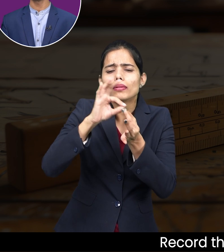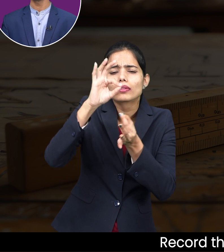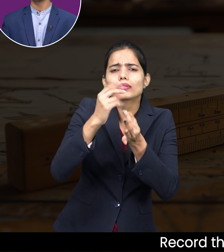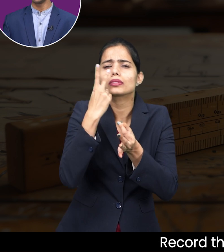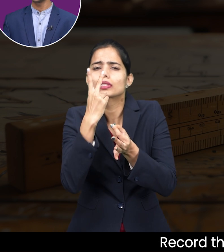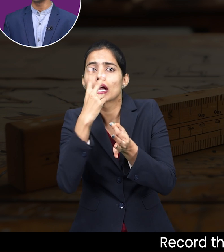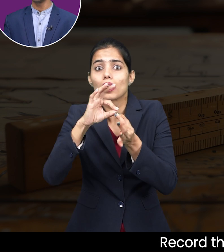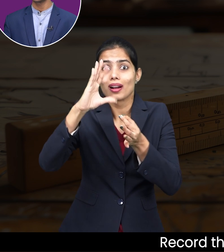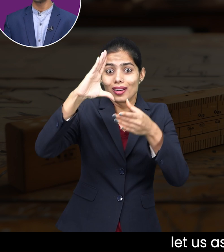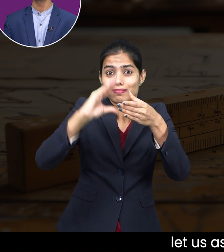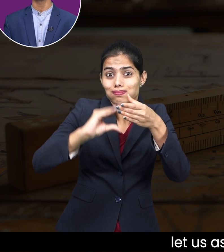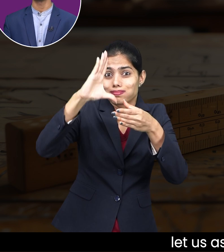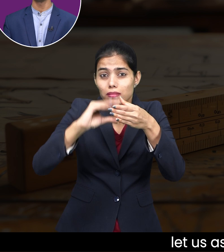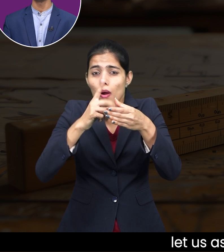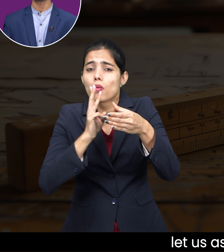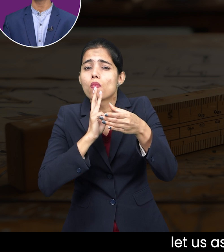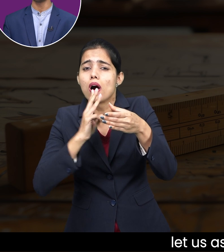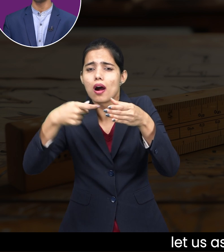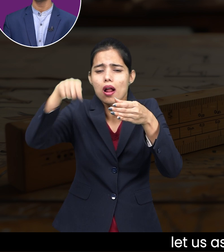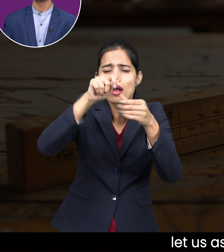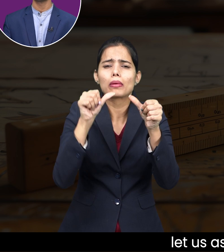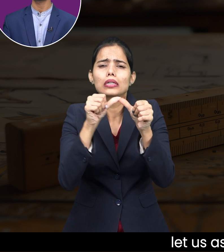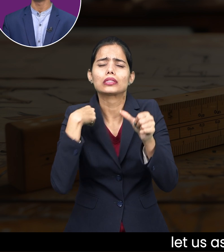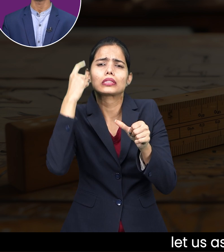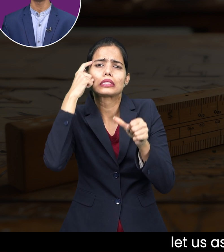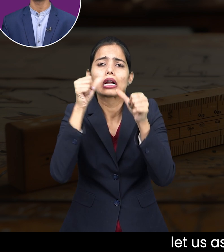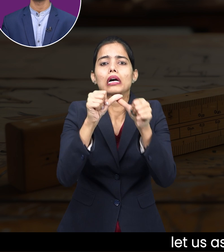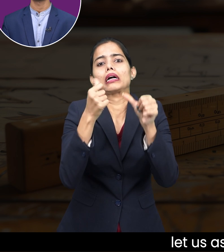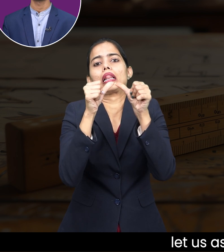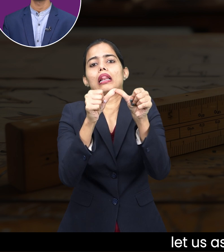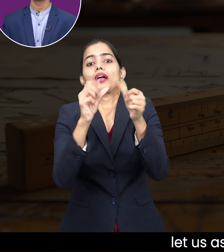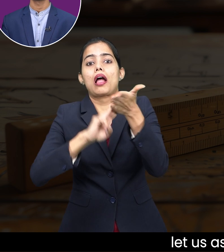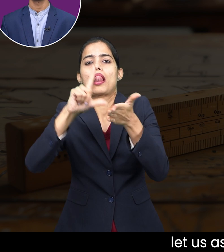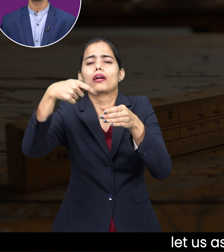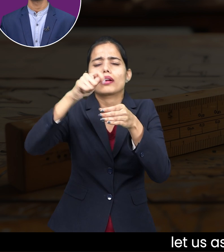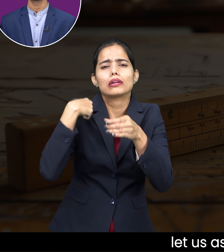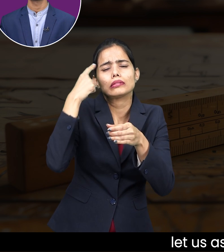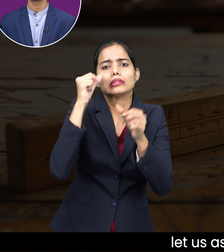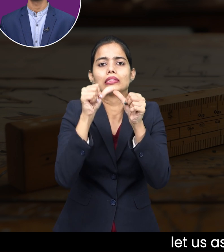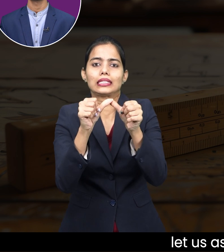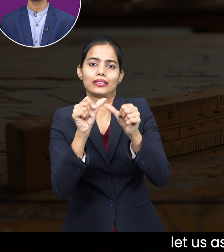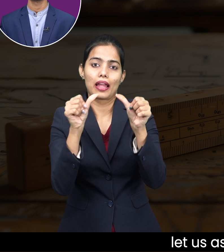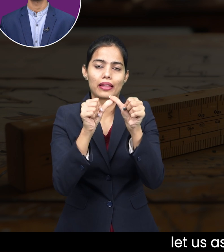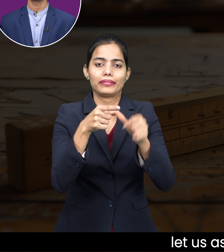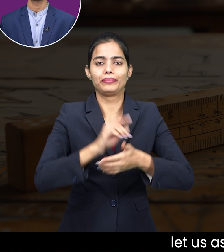Record the volume of water. Let us assume it is A milliliter.